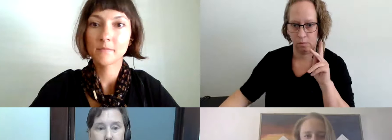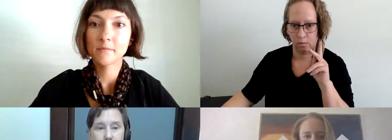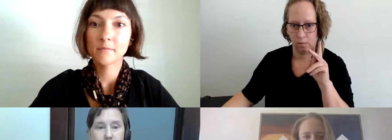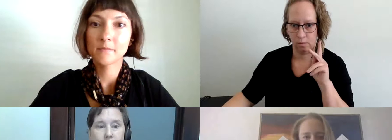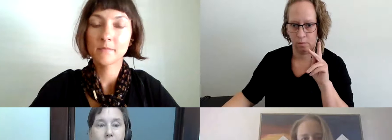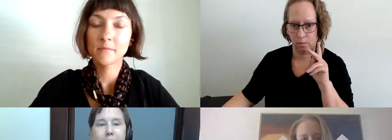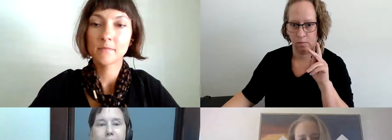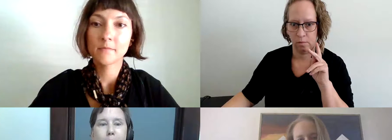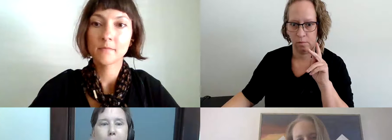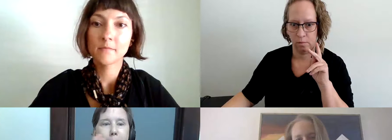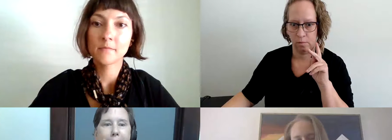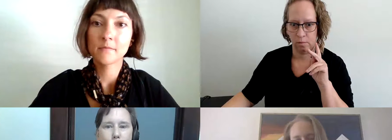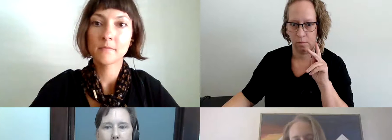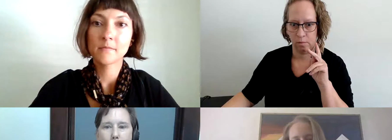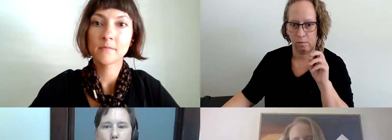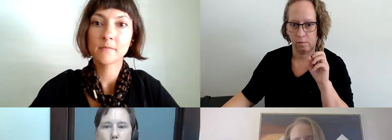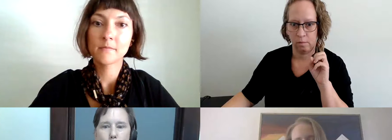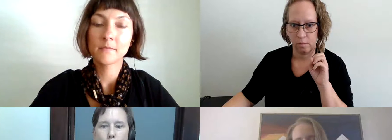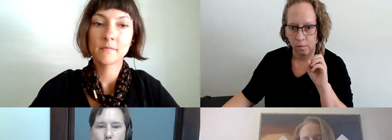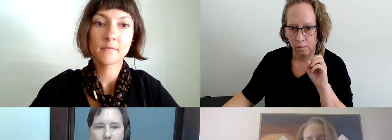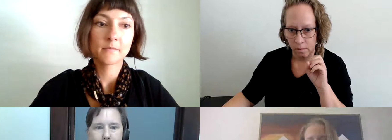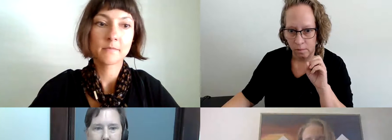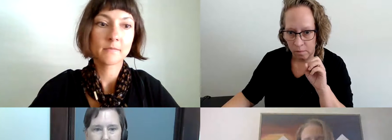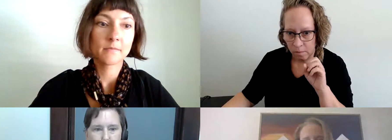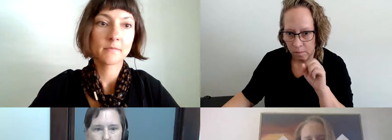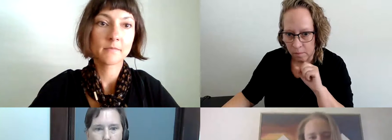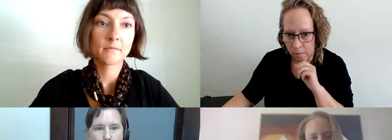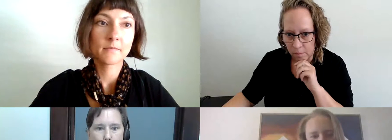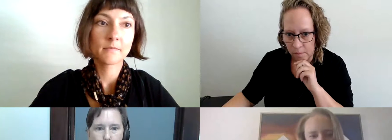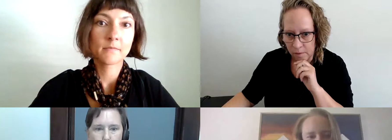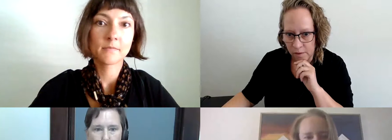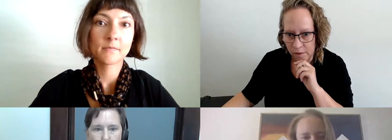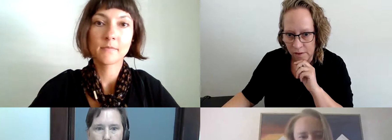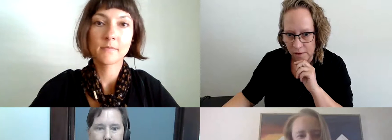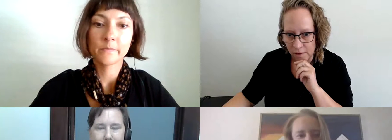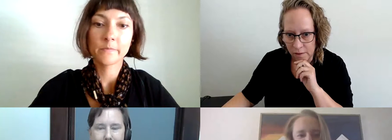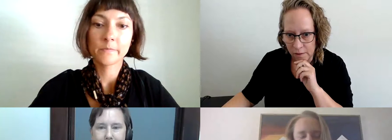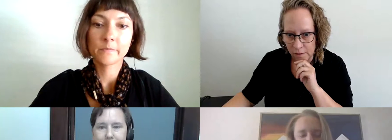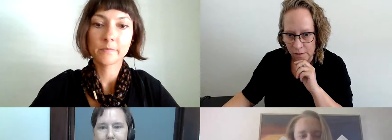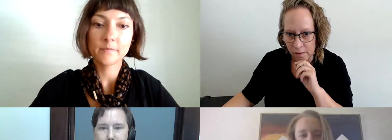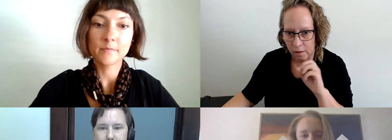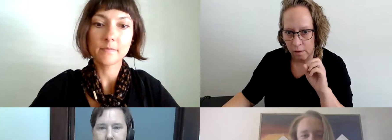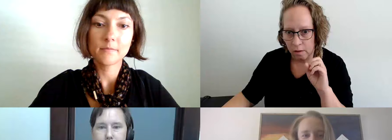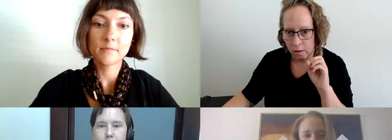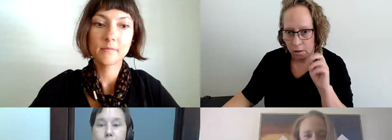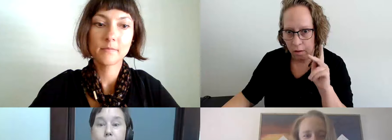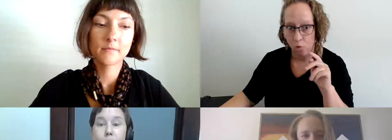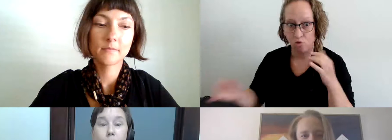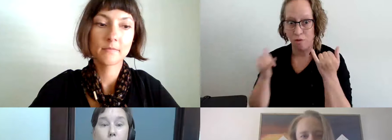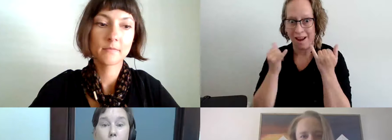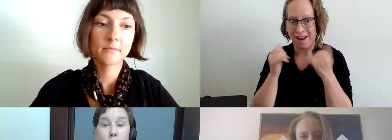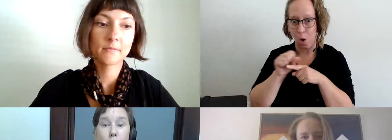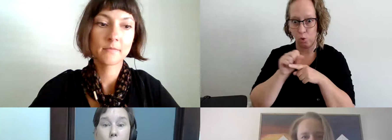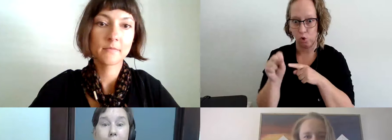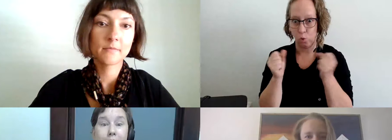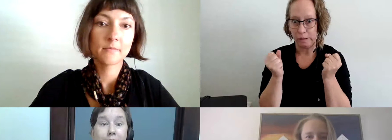background as far as what they do, and also a little bit about their disability. Kirsten, if you wouldn't mind starting off.